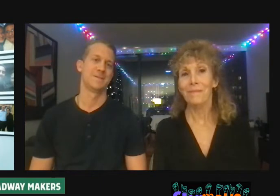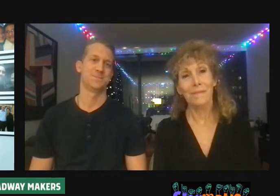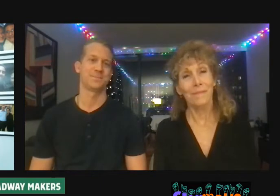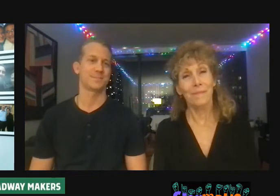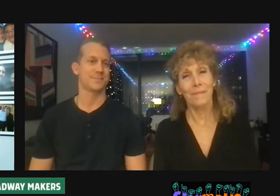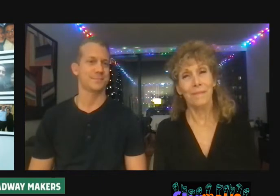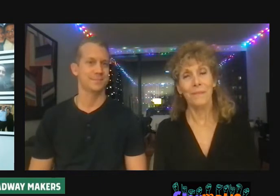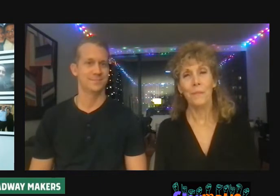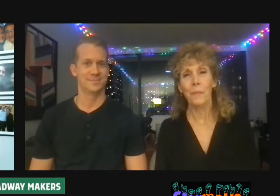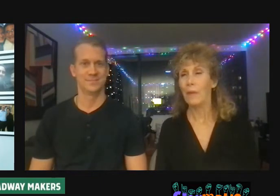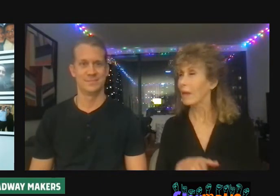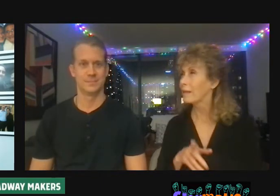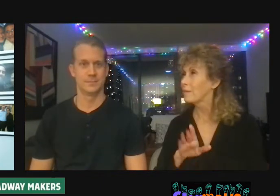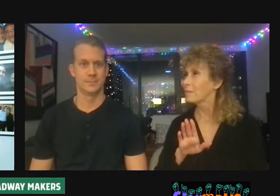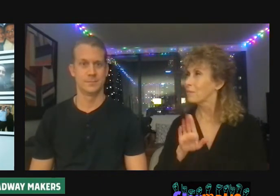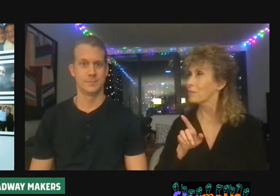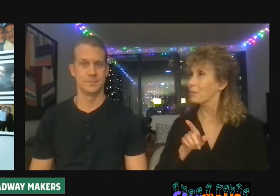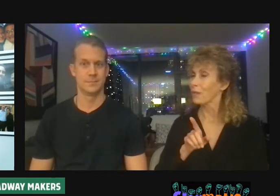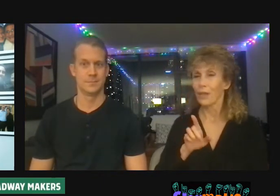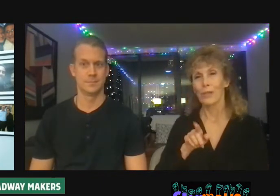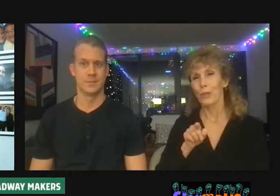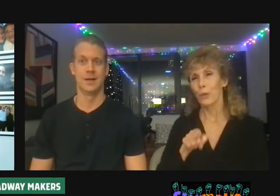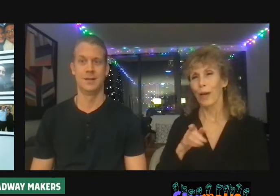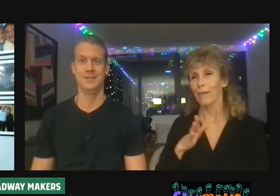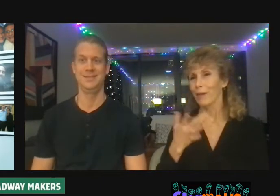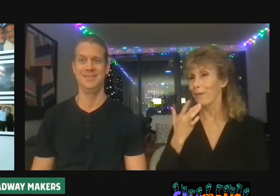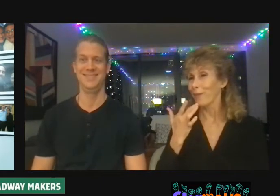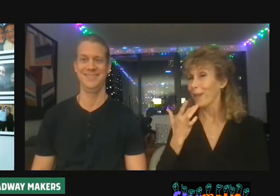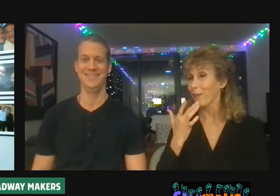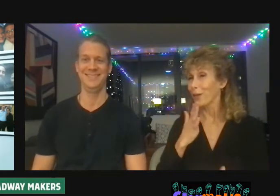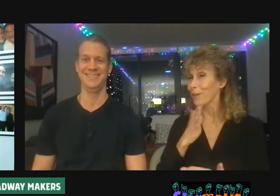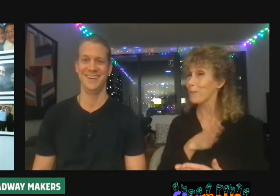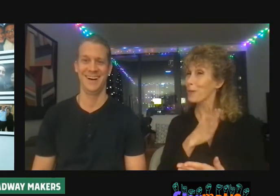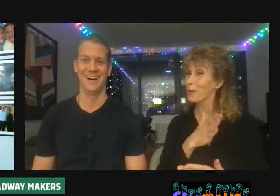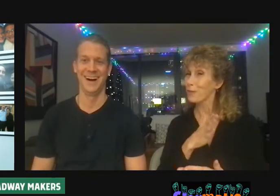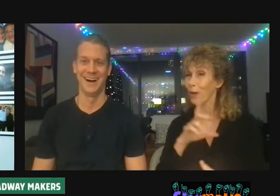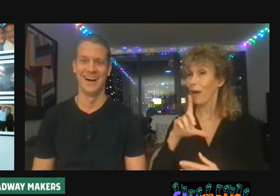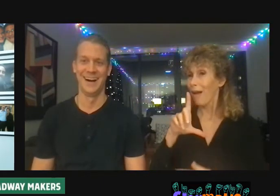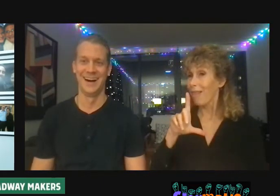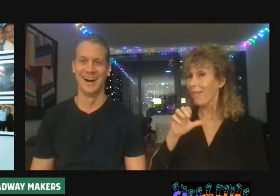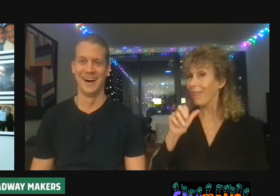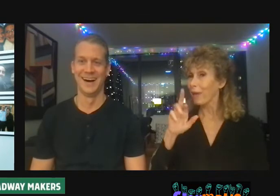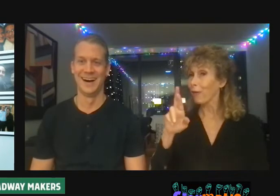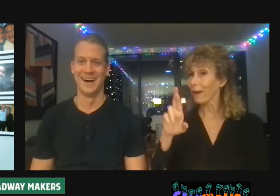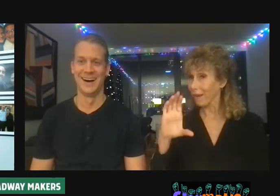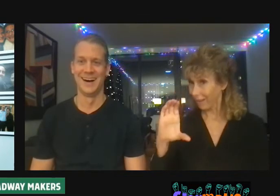Do you have a favorite musical theater song, favorite lyric that speaks to you?